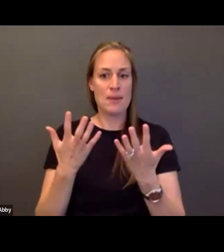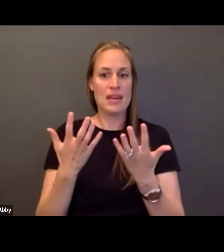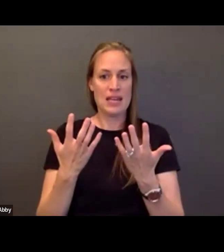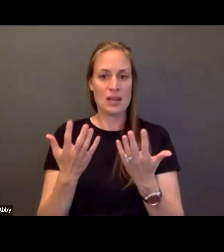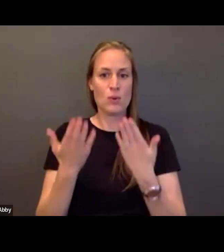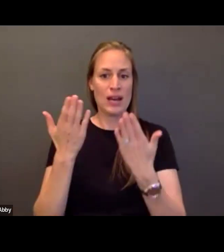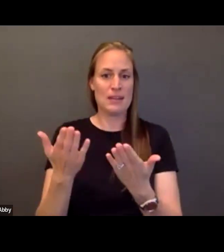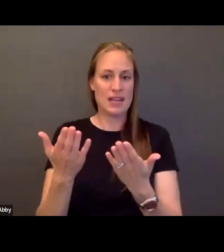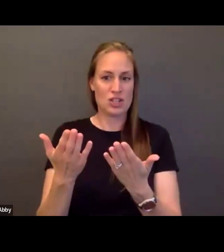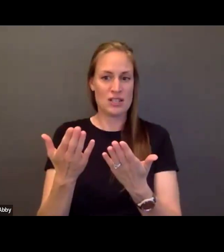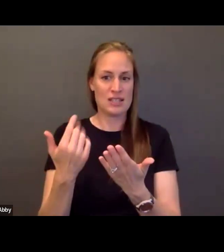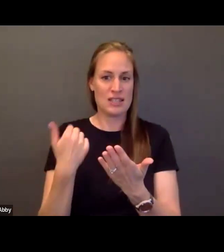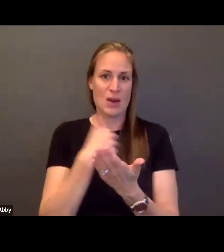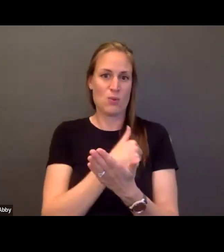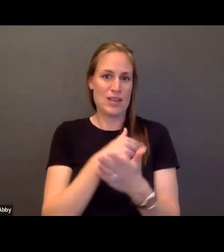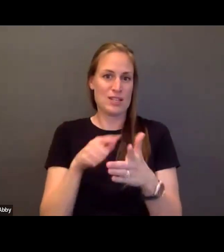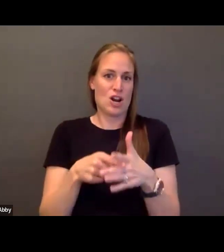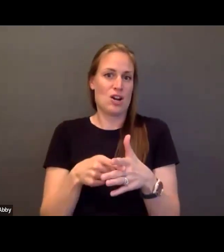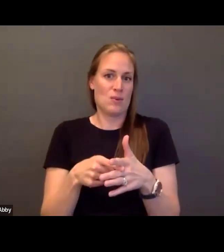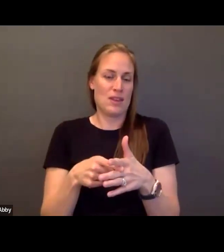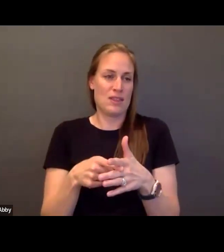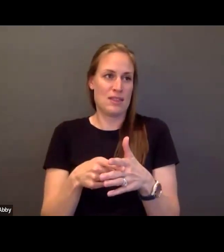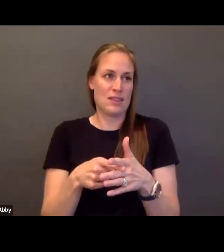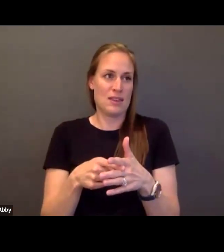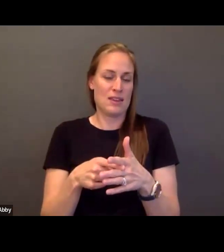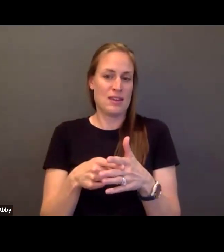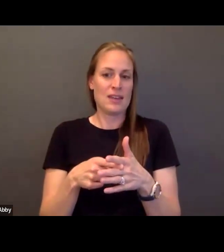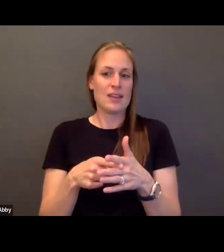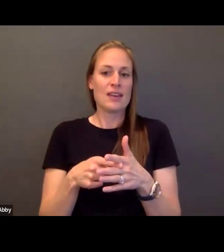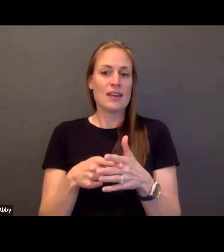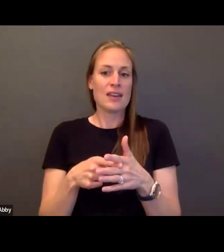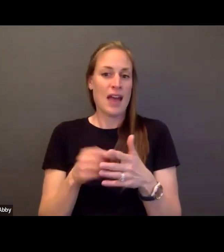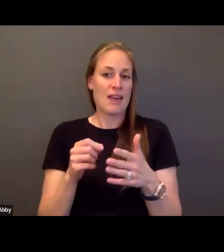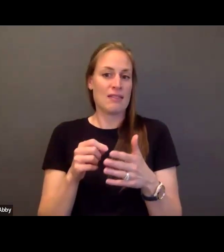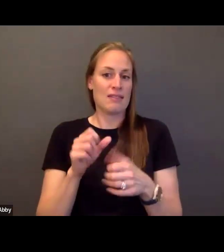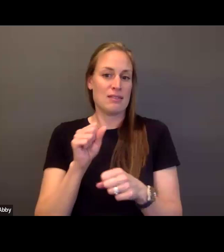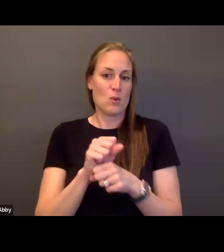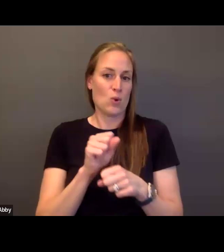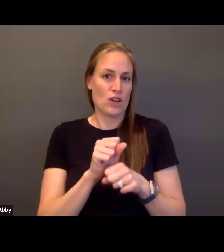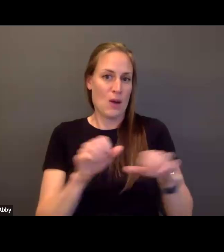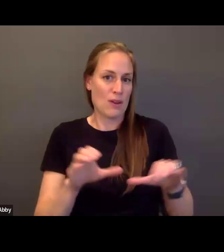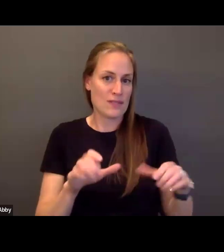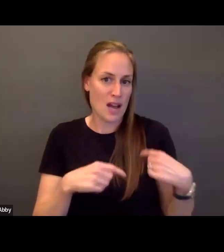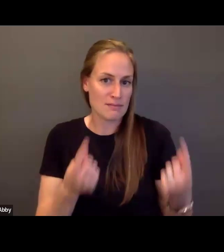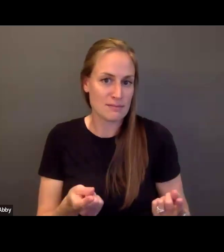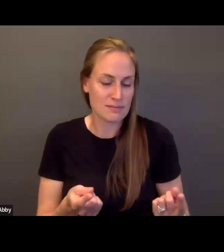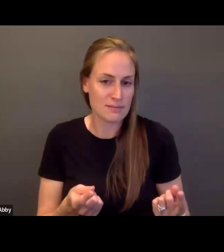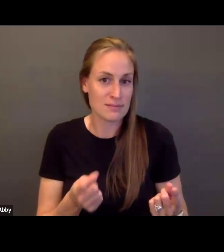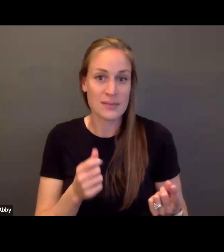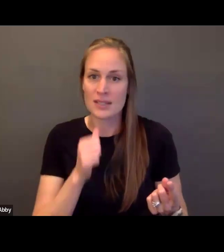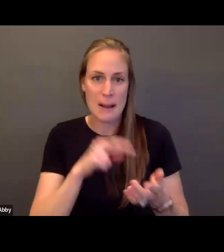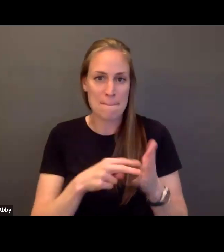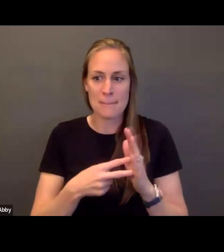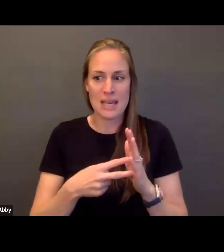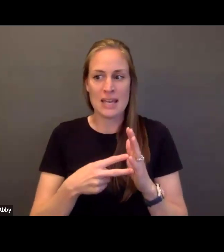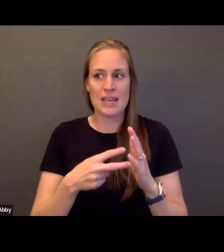That is not to say that we should stop doing anything or more work doesn't have to be done. But one of the things that I did notice